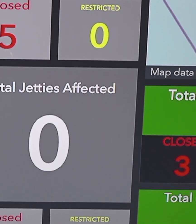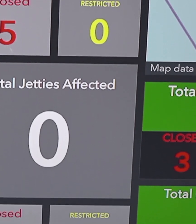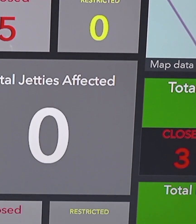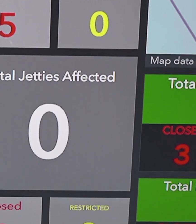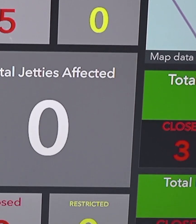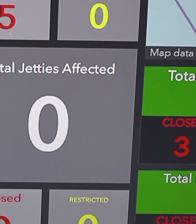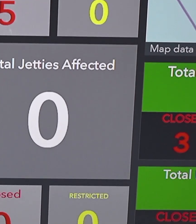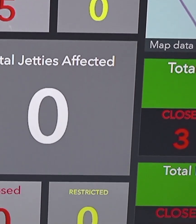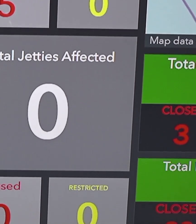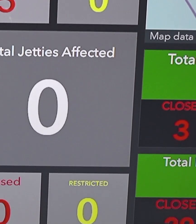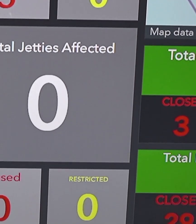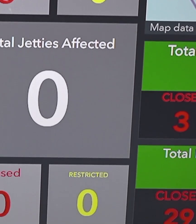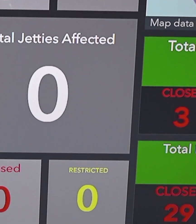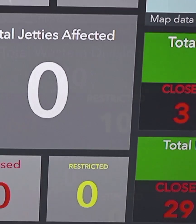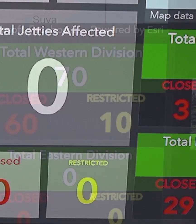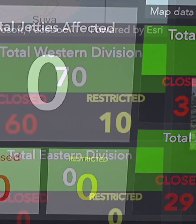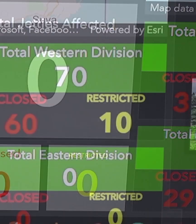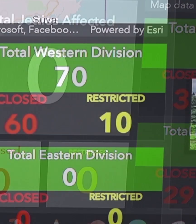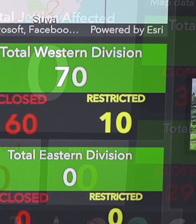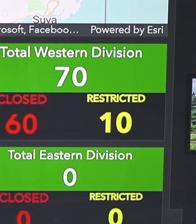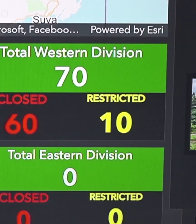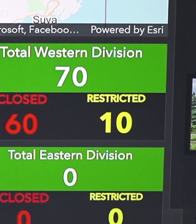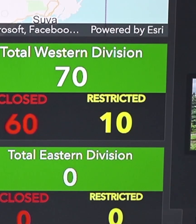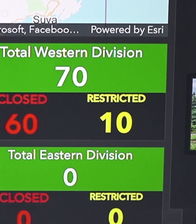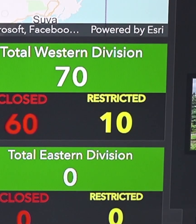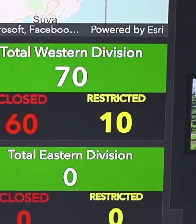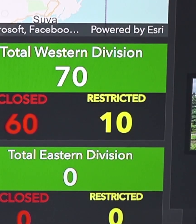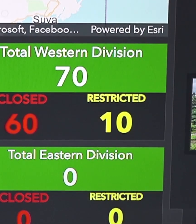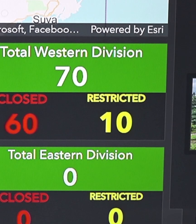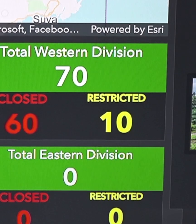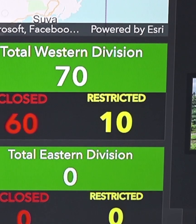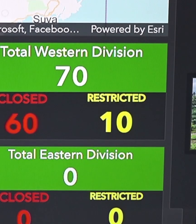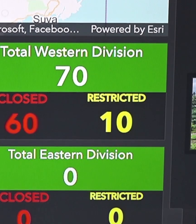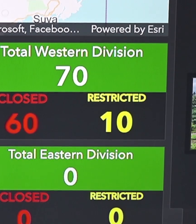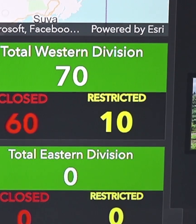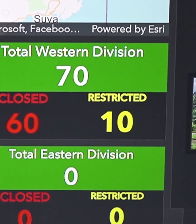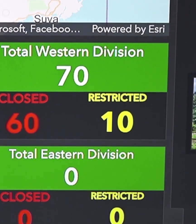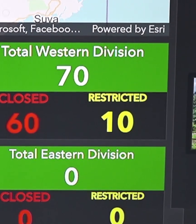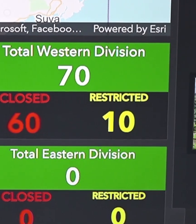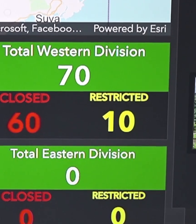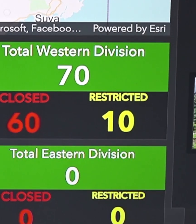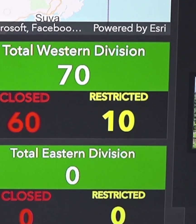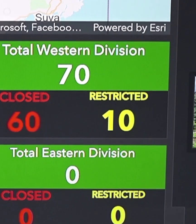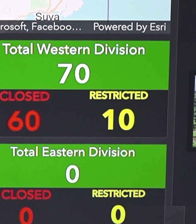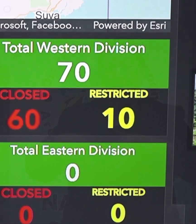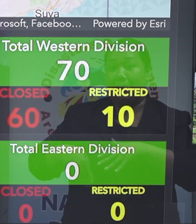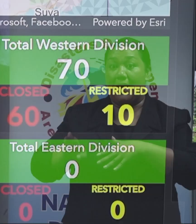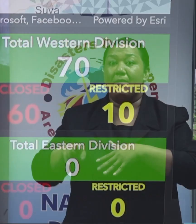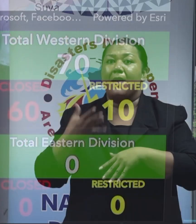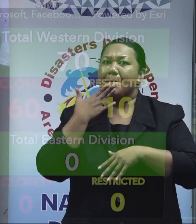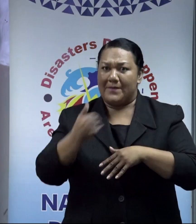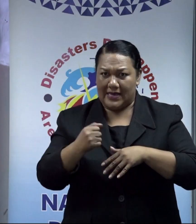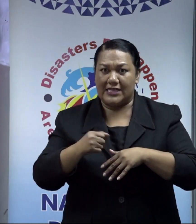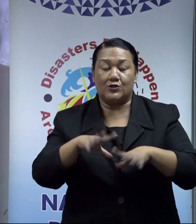centers have been opened as of yet. However, members of the public are encouraged to access the evacuation center list available on